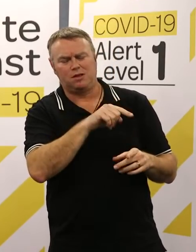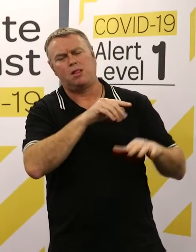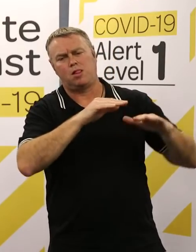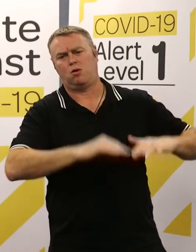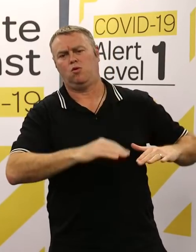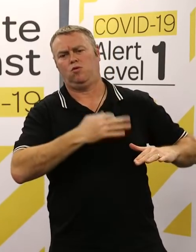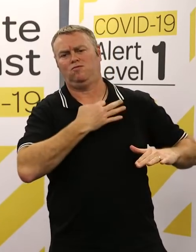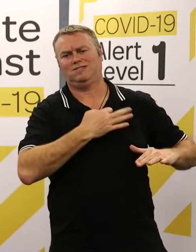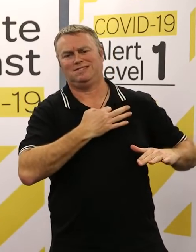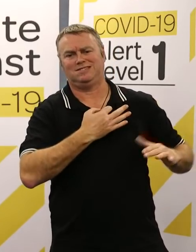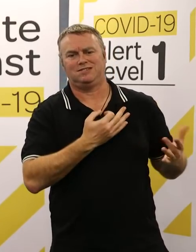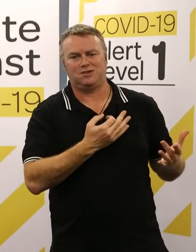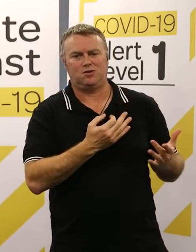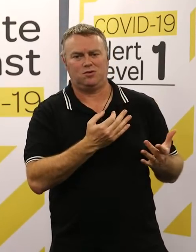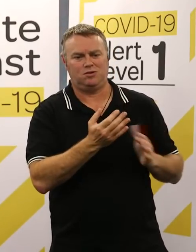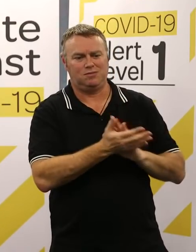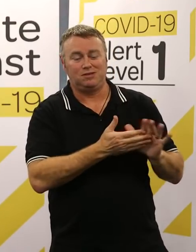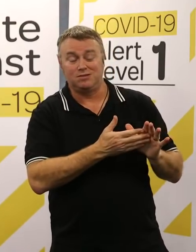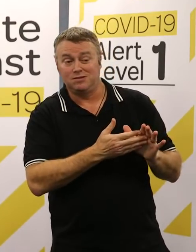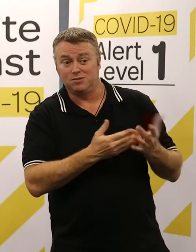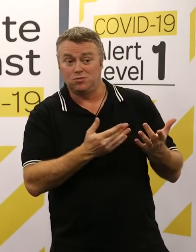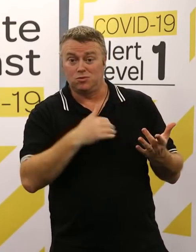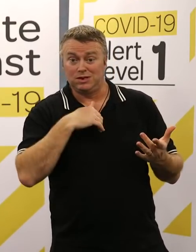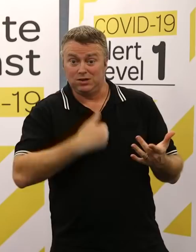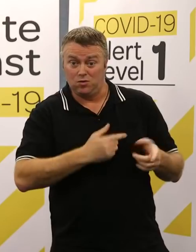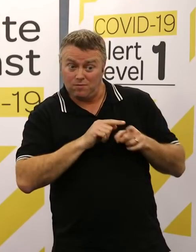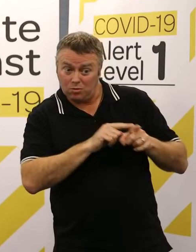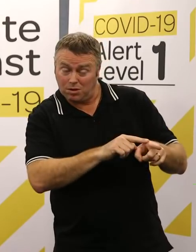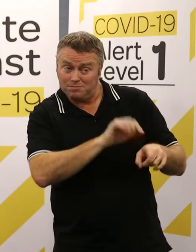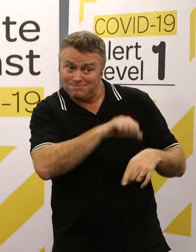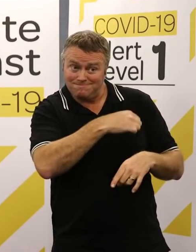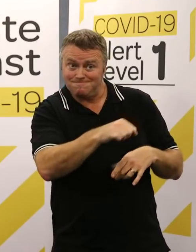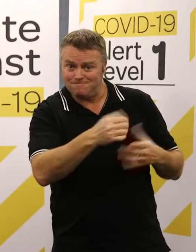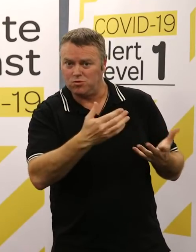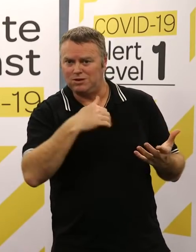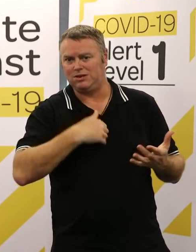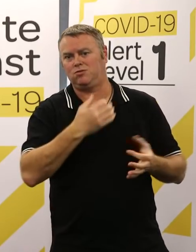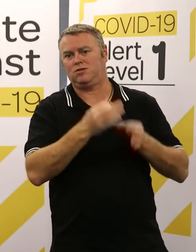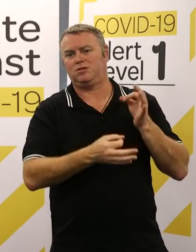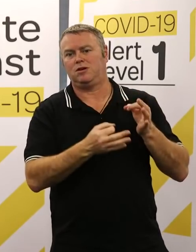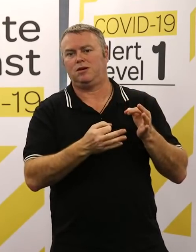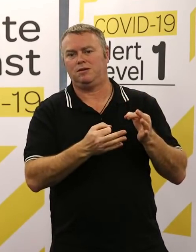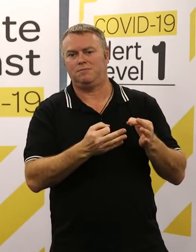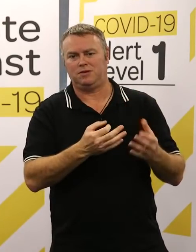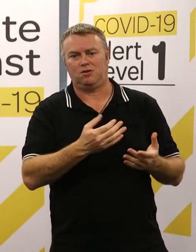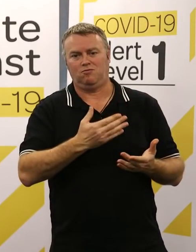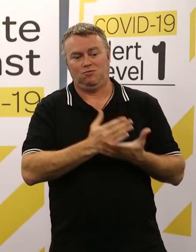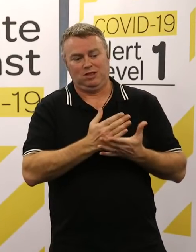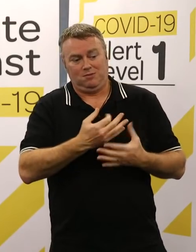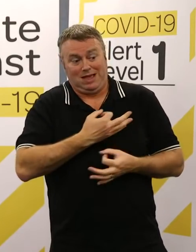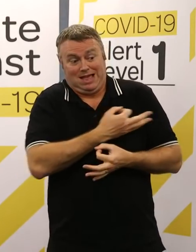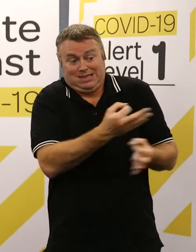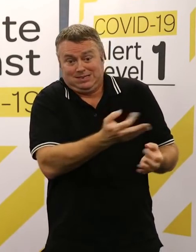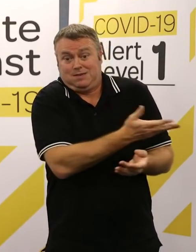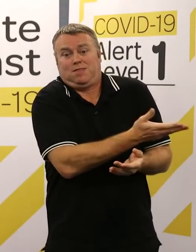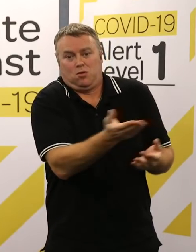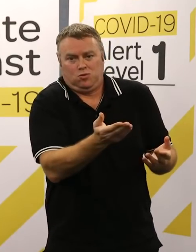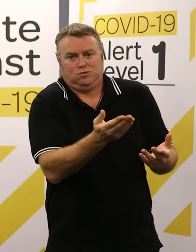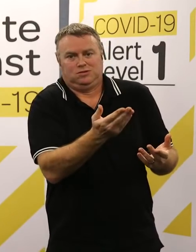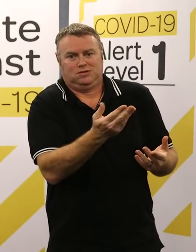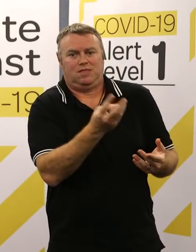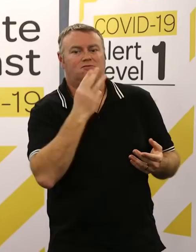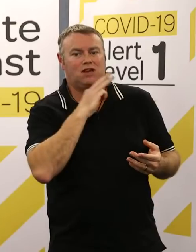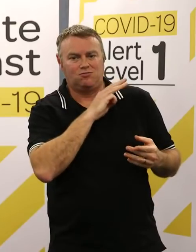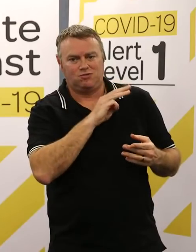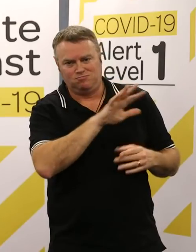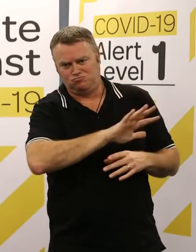them up. My simple request to them is to make contact through that Healthline number, and then we will be able to tick them off and know that we